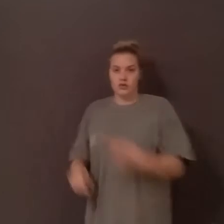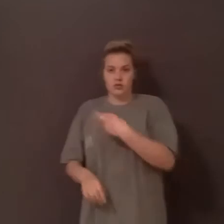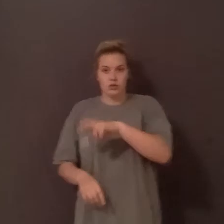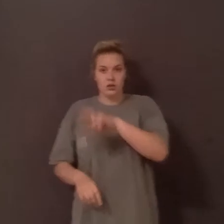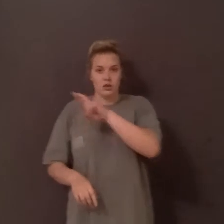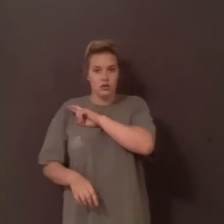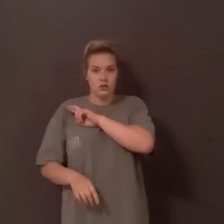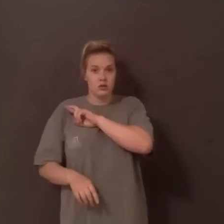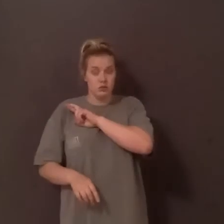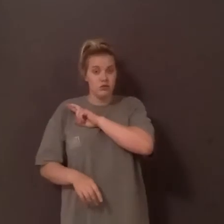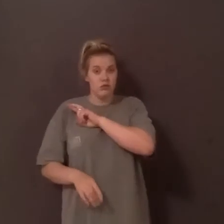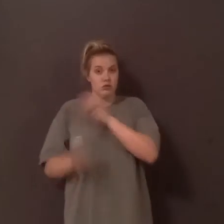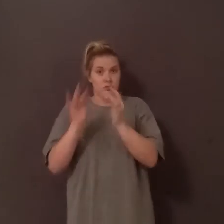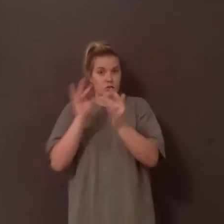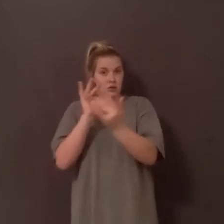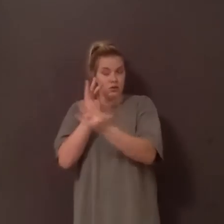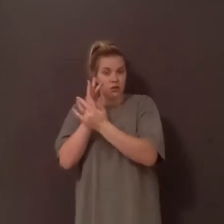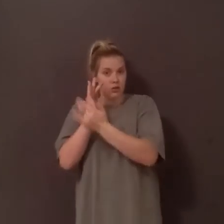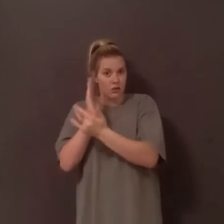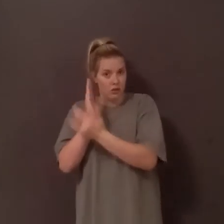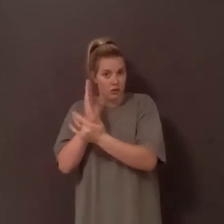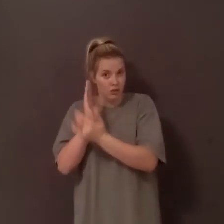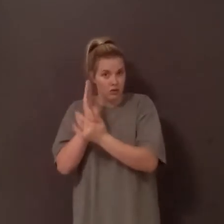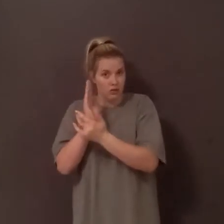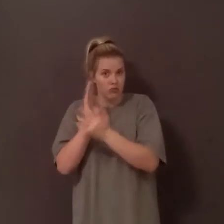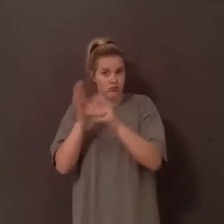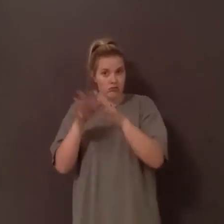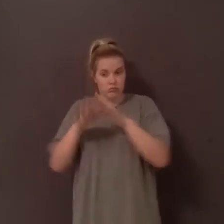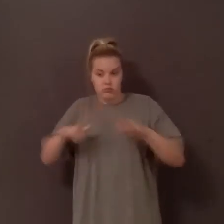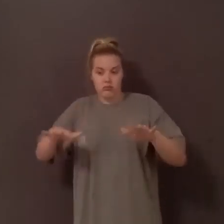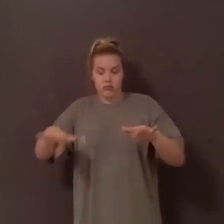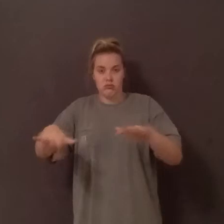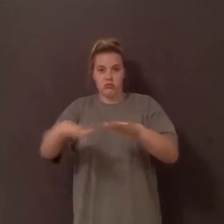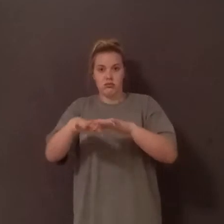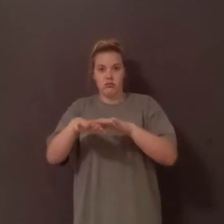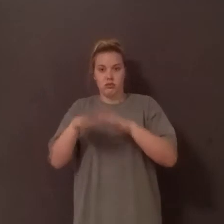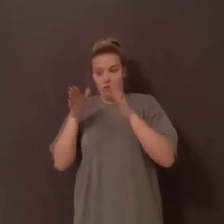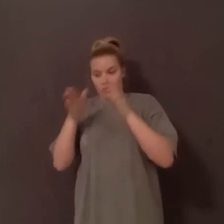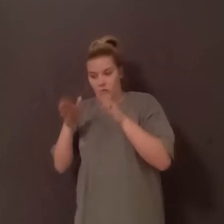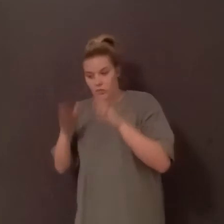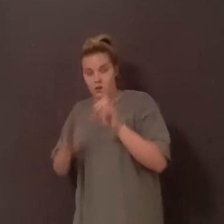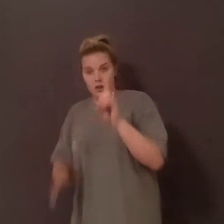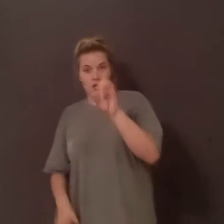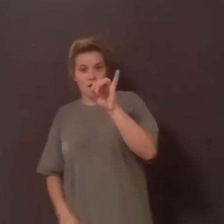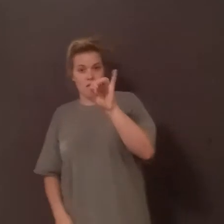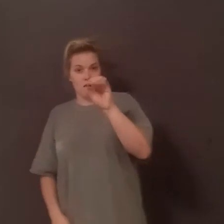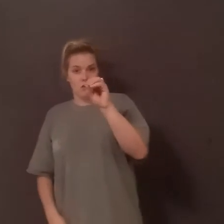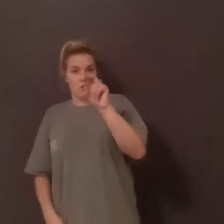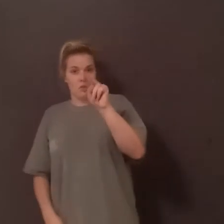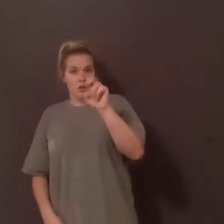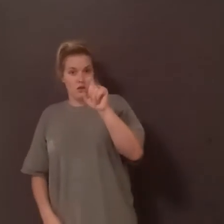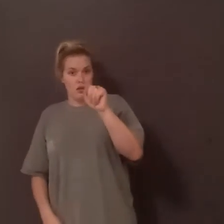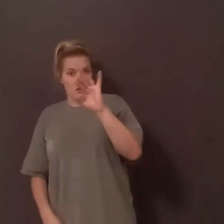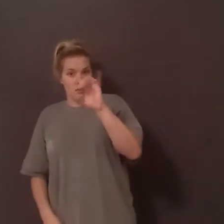the organization which manages Dianetics and Scientology. Mr. Miscavige took over as the head of Scientology in